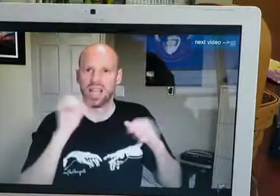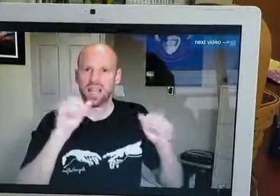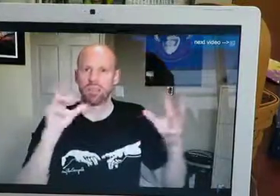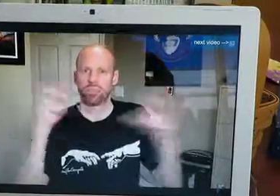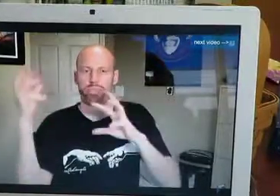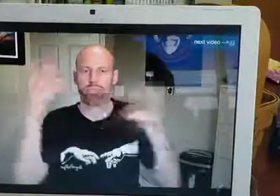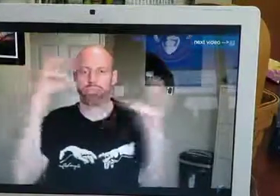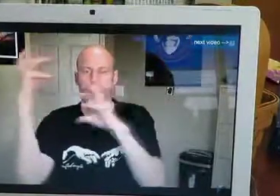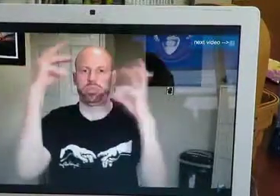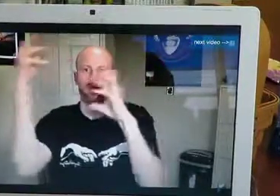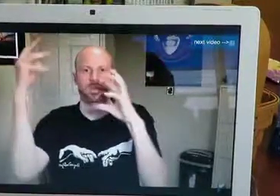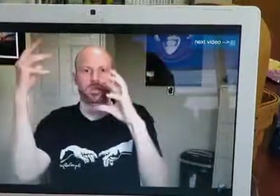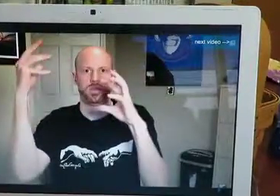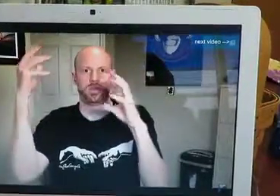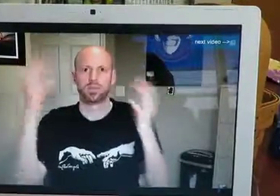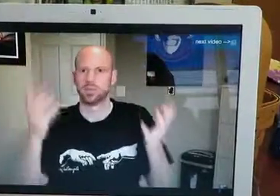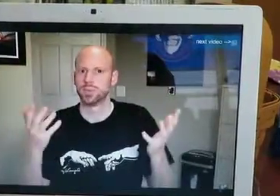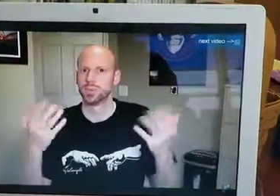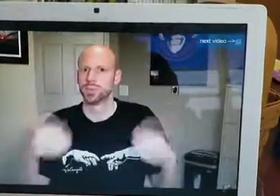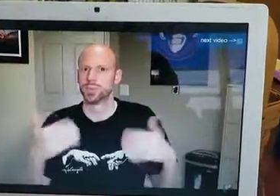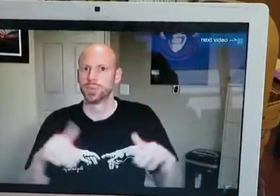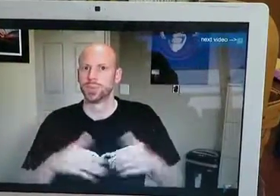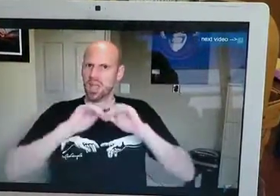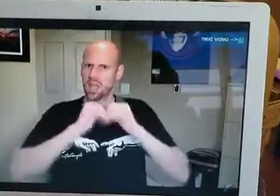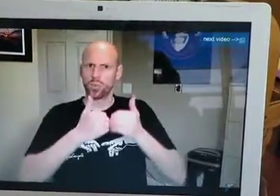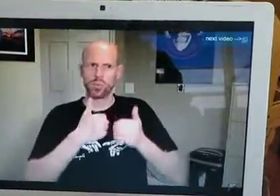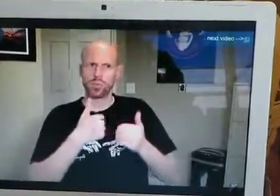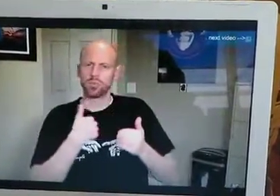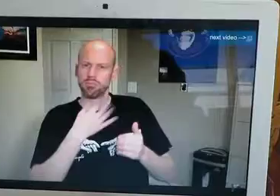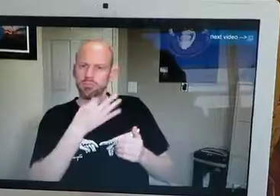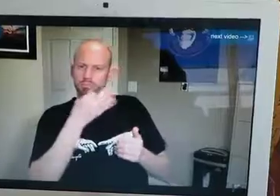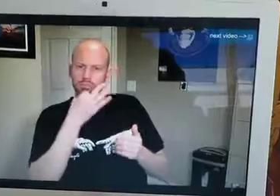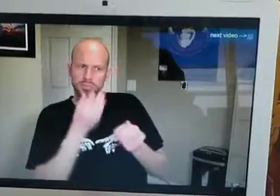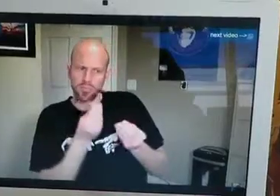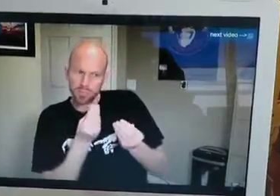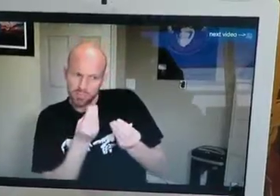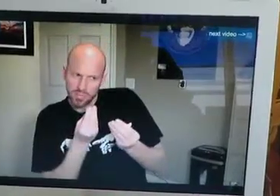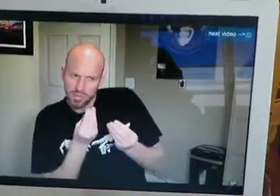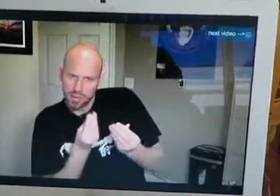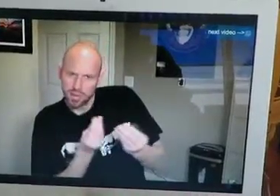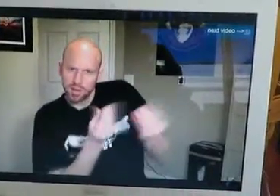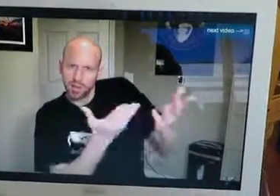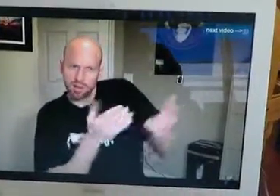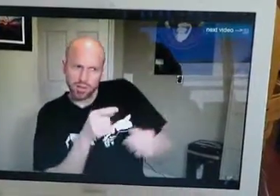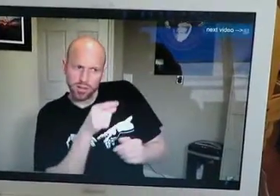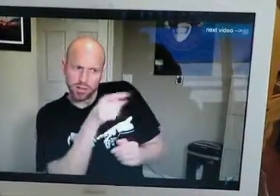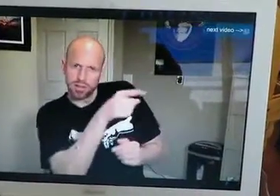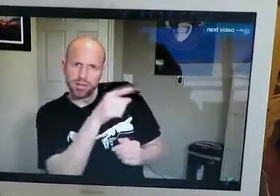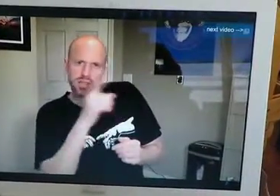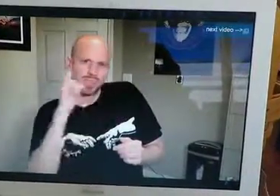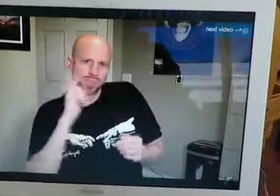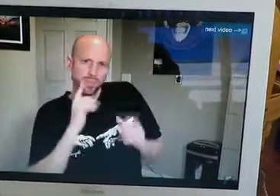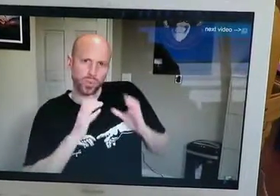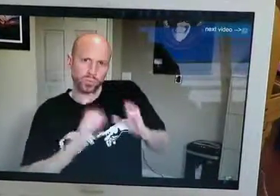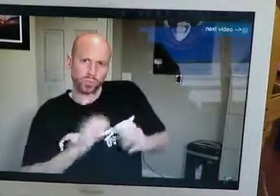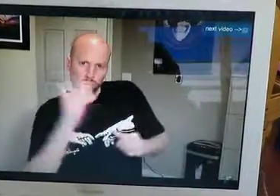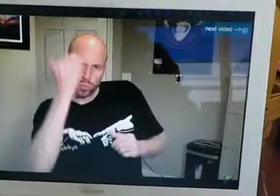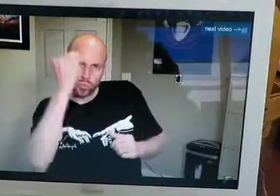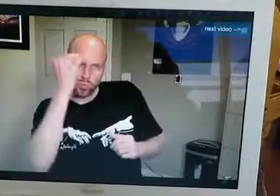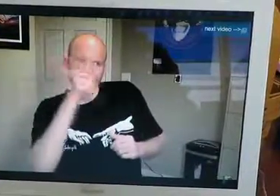I don't have time to go back and forth as I'm interpreting it, and will mess up the message. So I'm giving them the information to